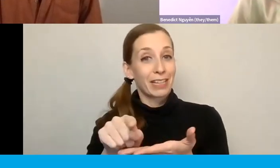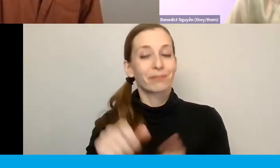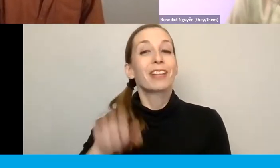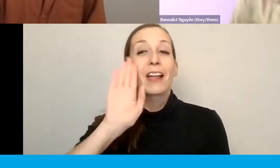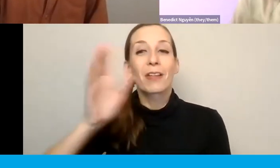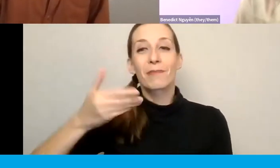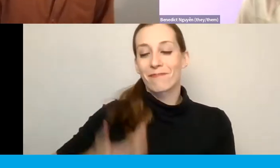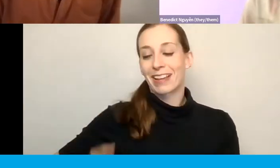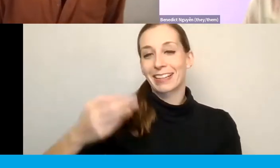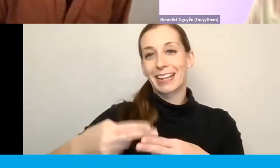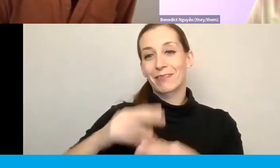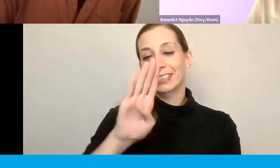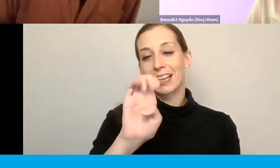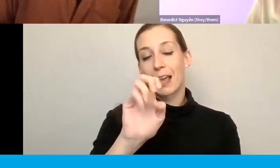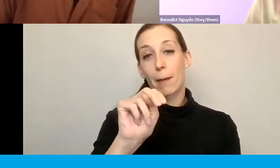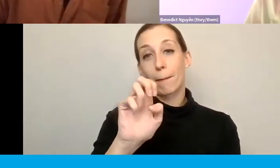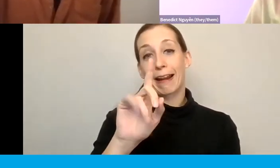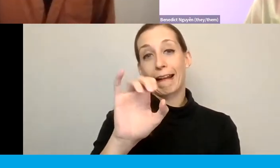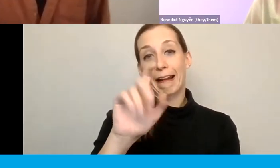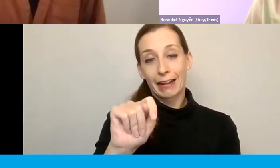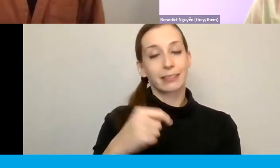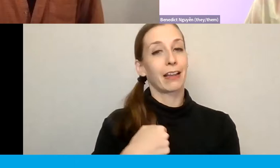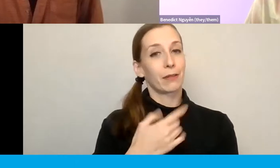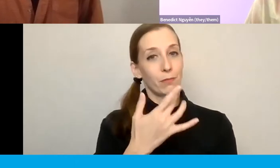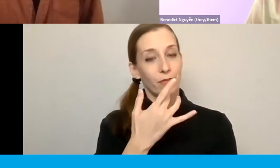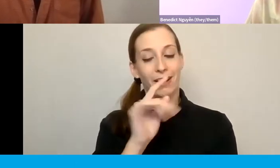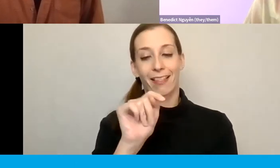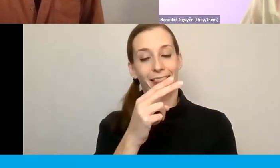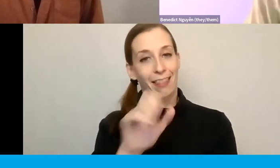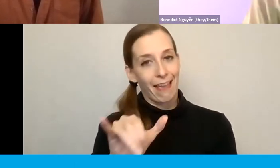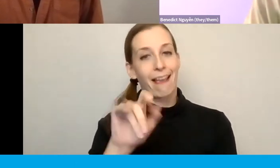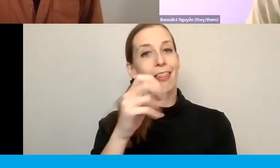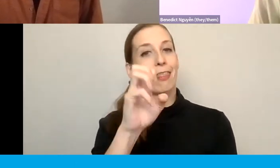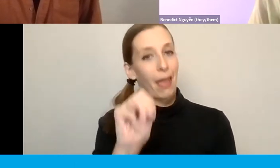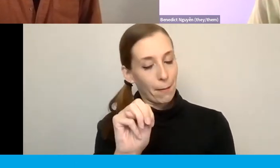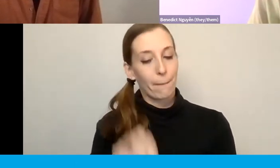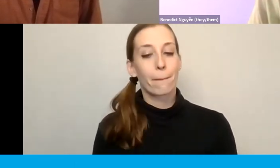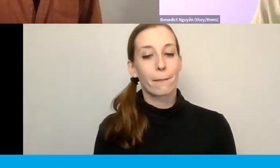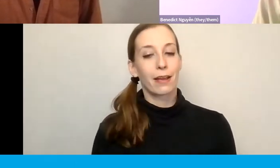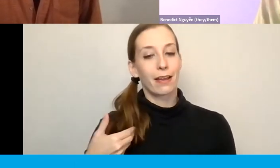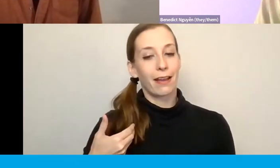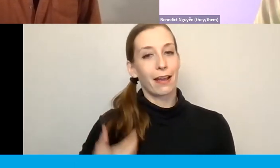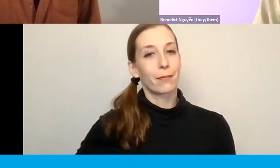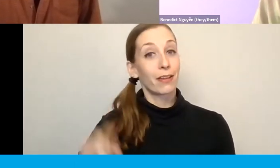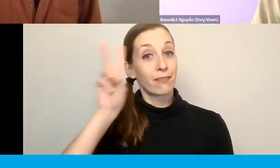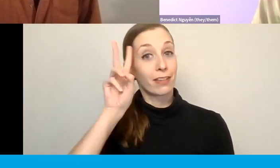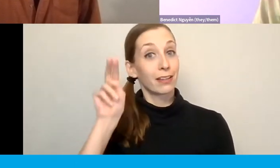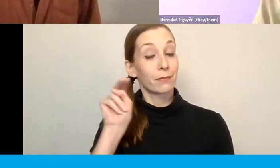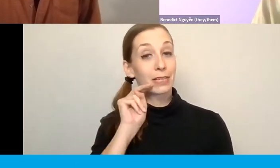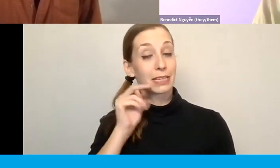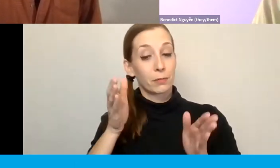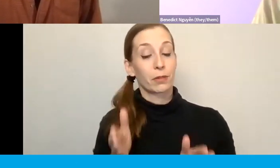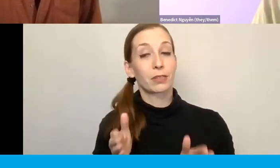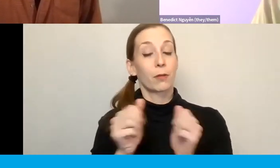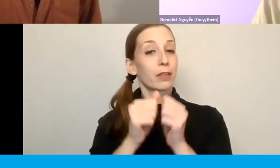them, theirs. I am a light-skinned Vietnamese person with wavy black hair.